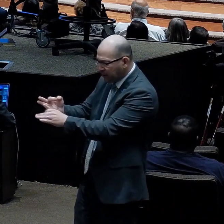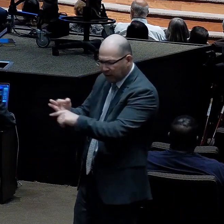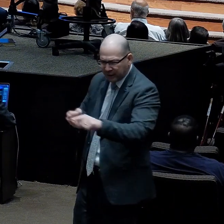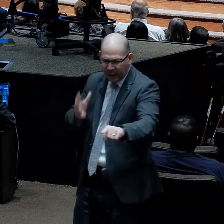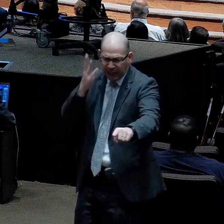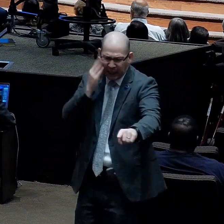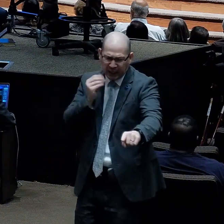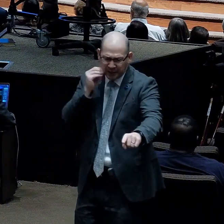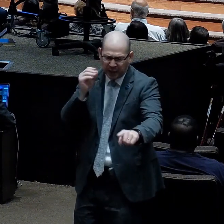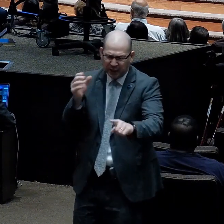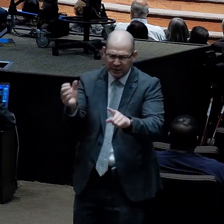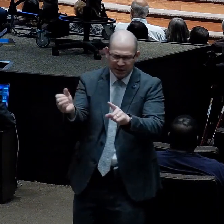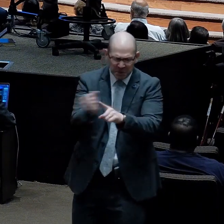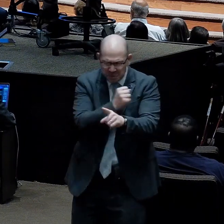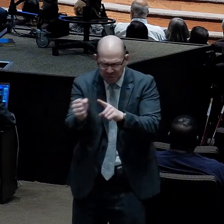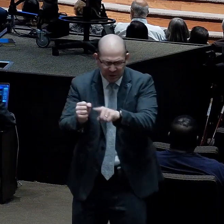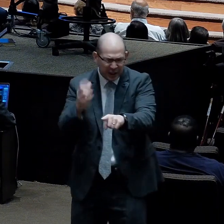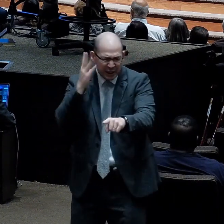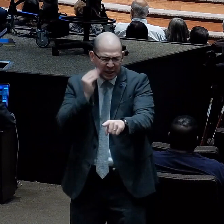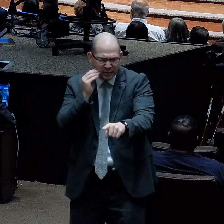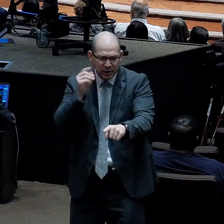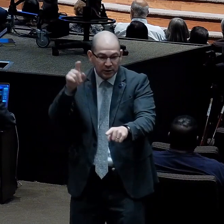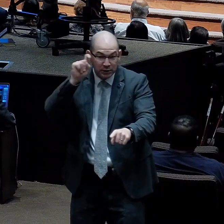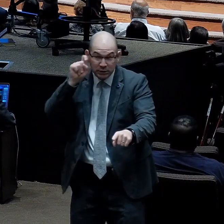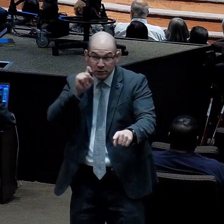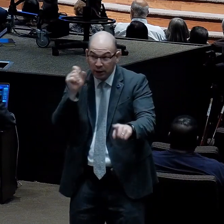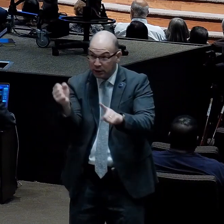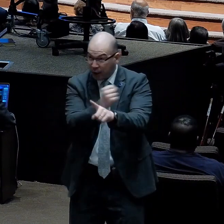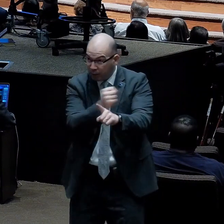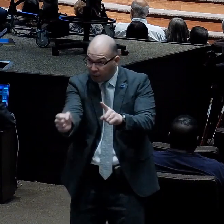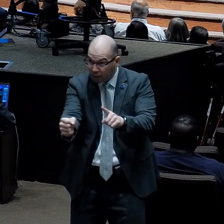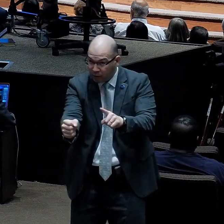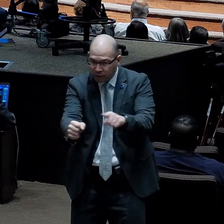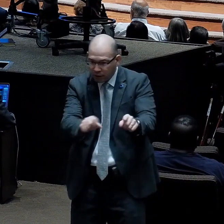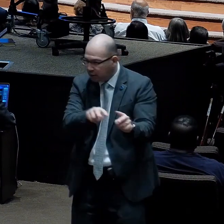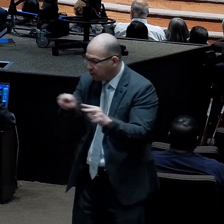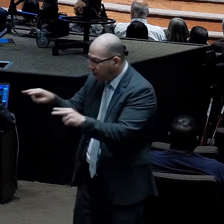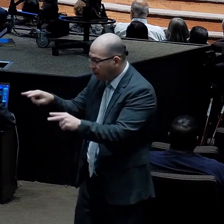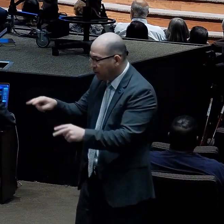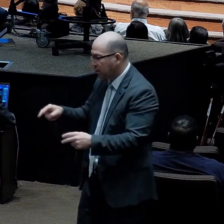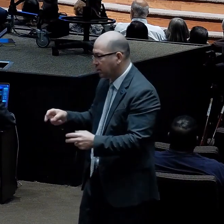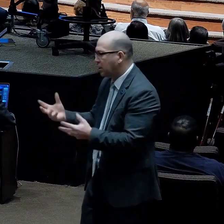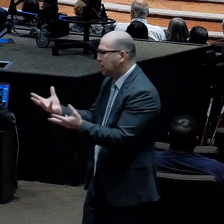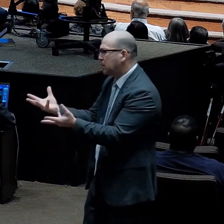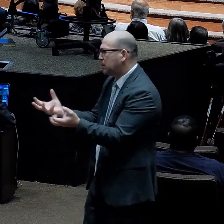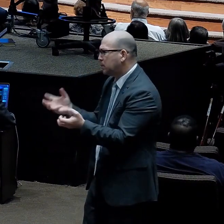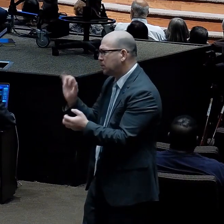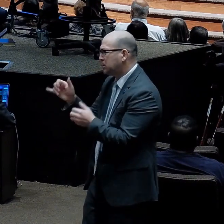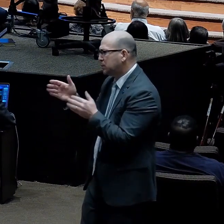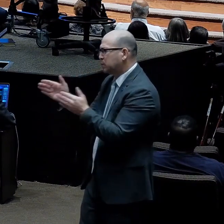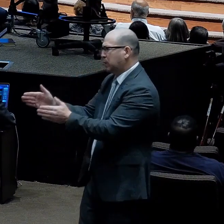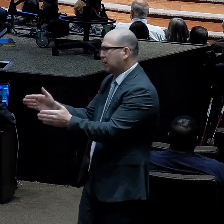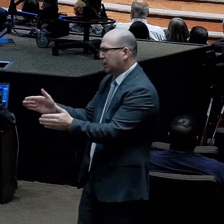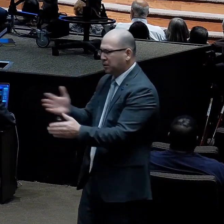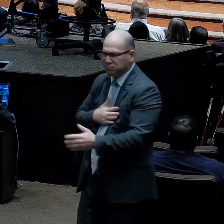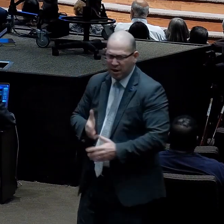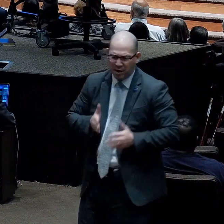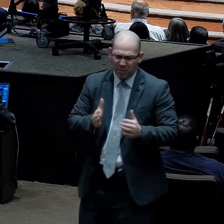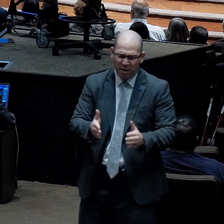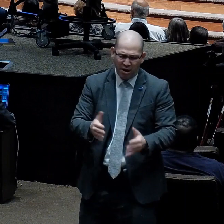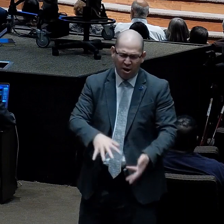church should care for people who've been treated as though they don't matter, who have just been abused.